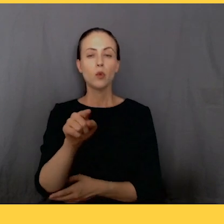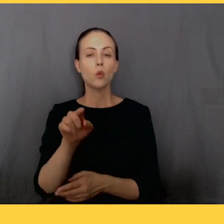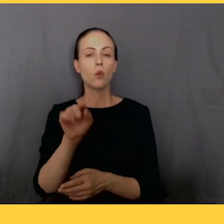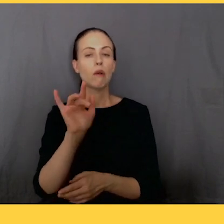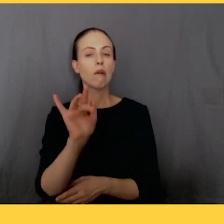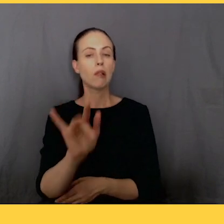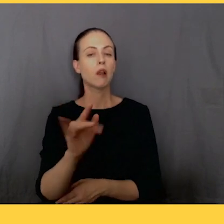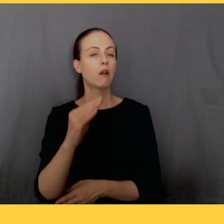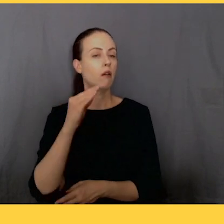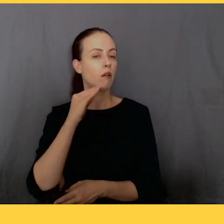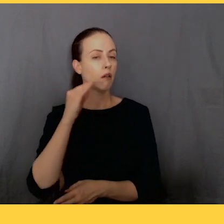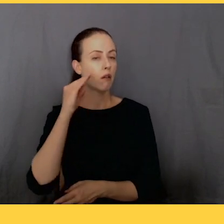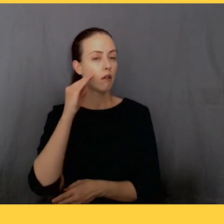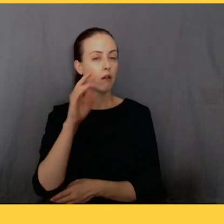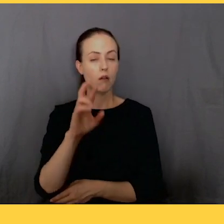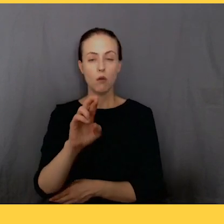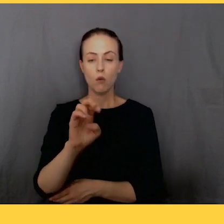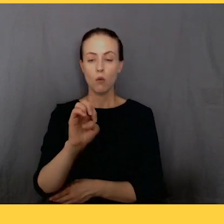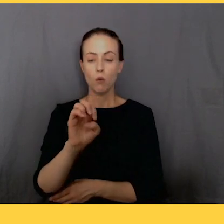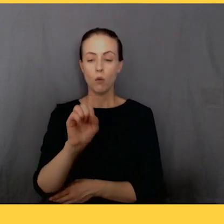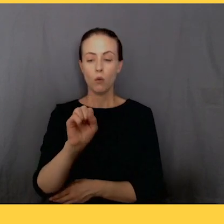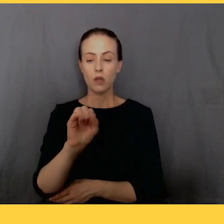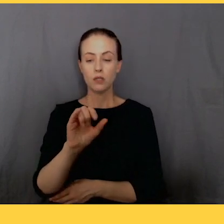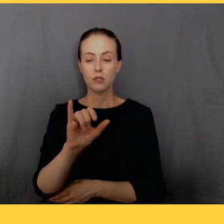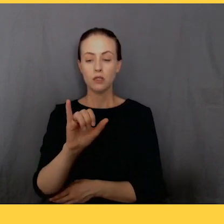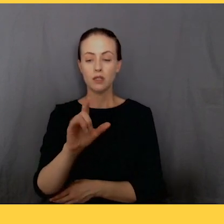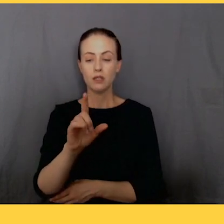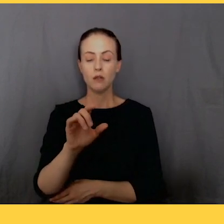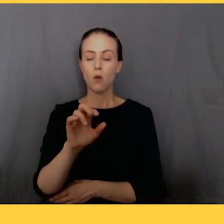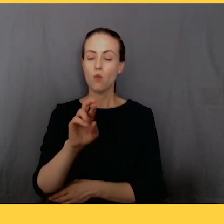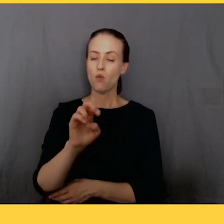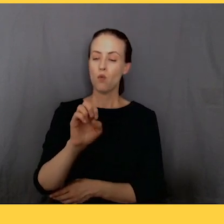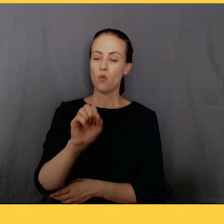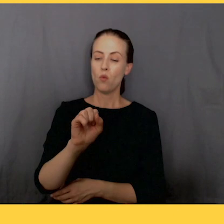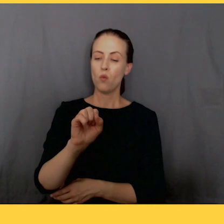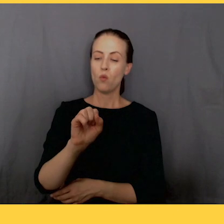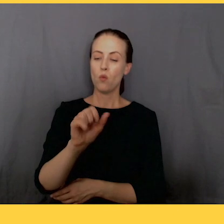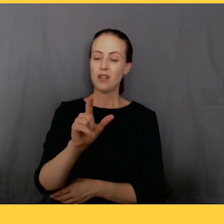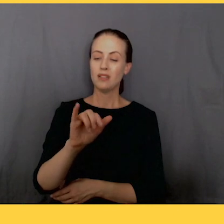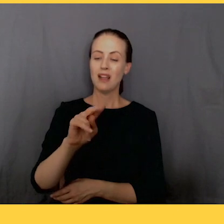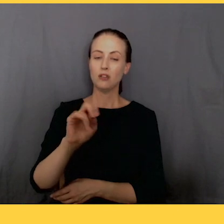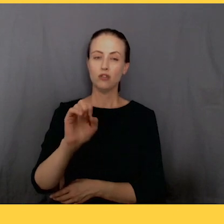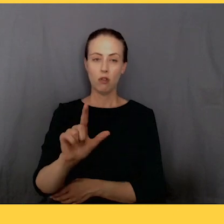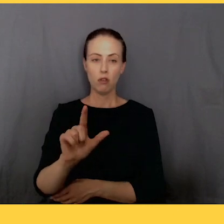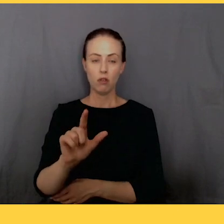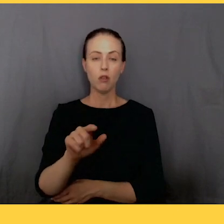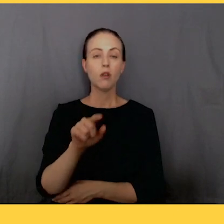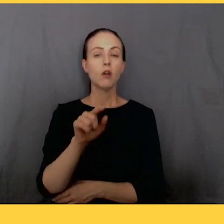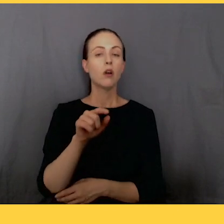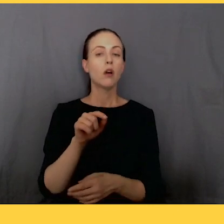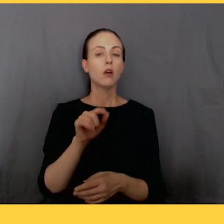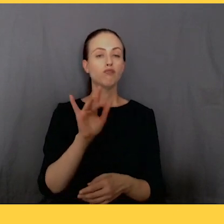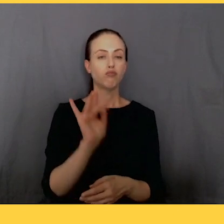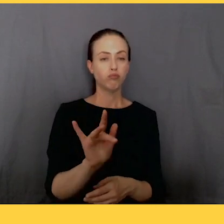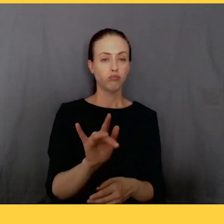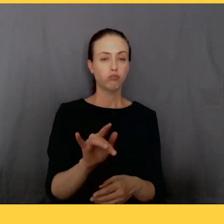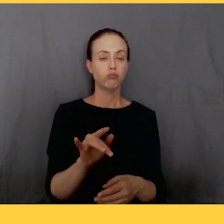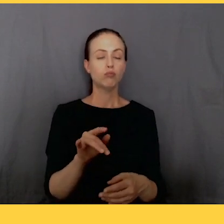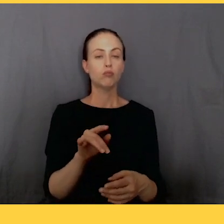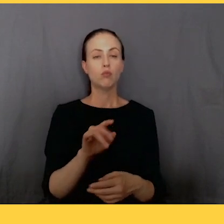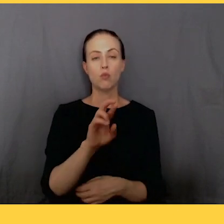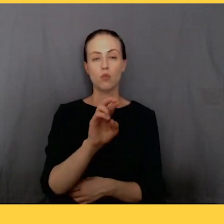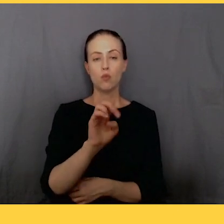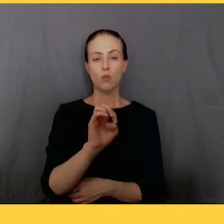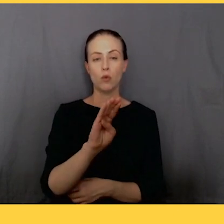very similar rebates programs, et cetera. There's 2 programs there that you might have interest.